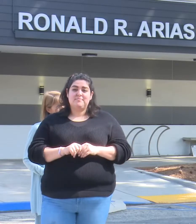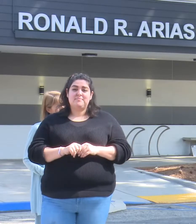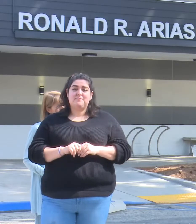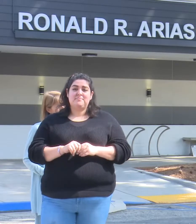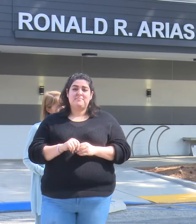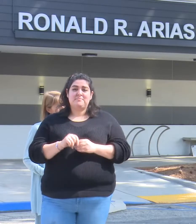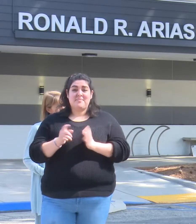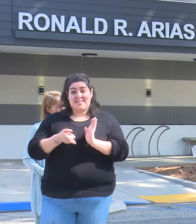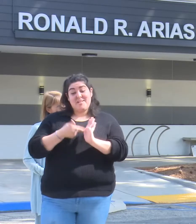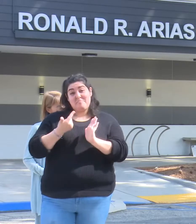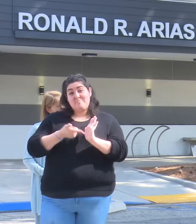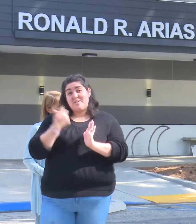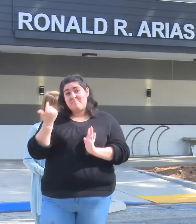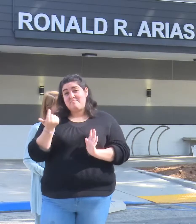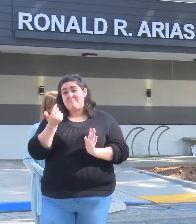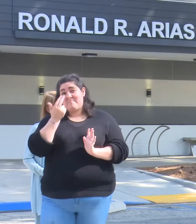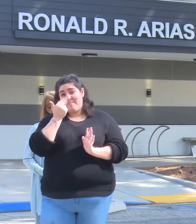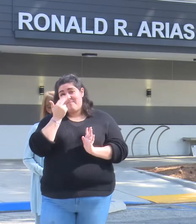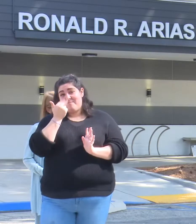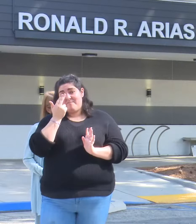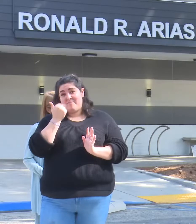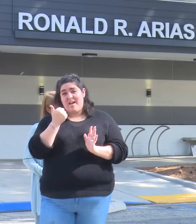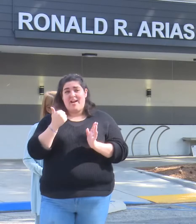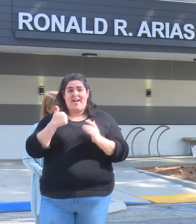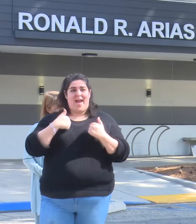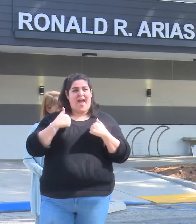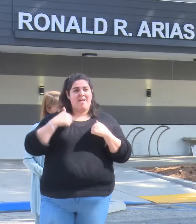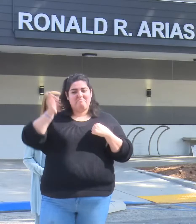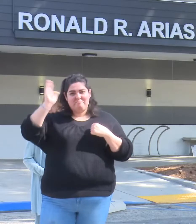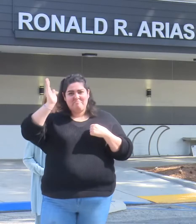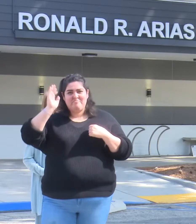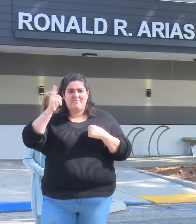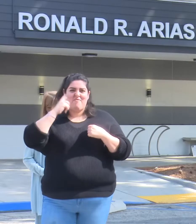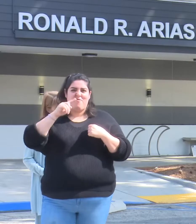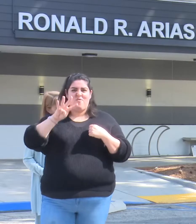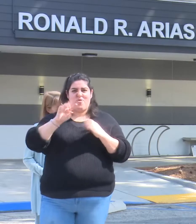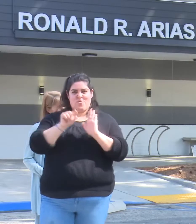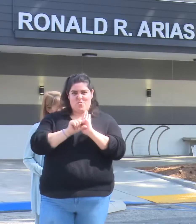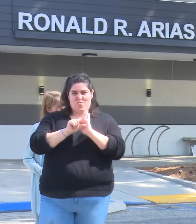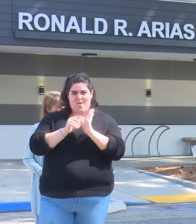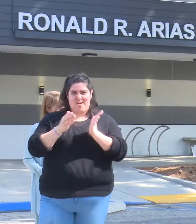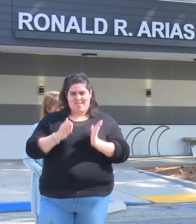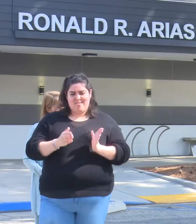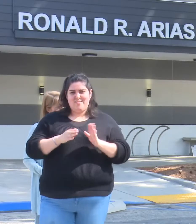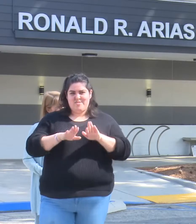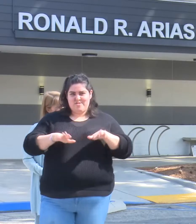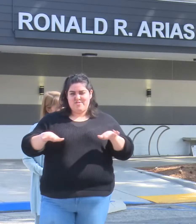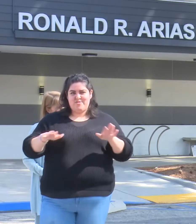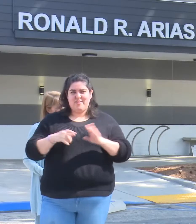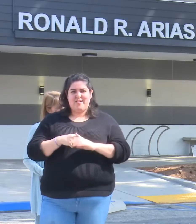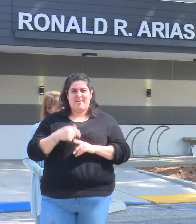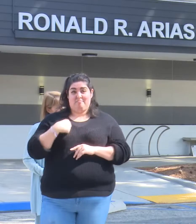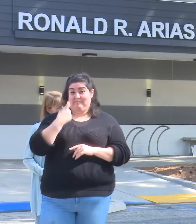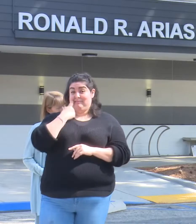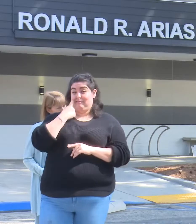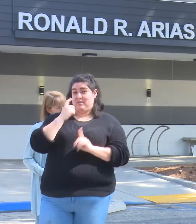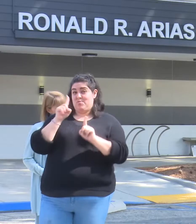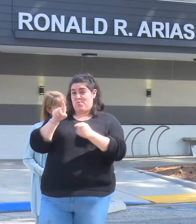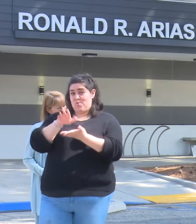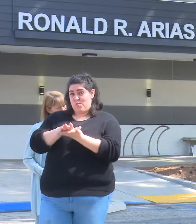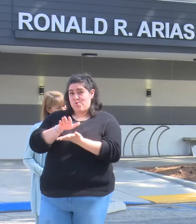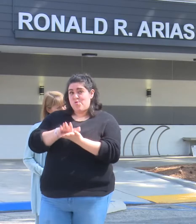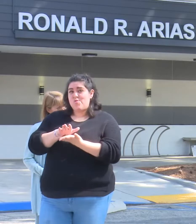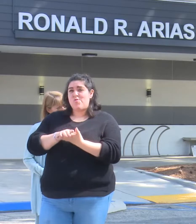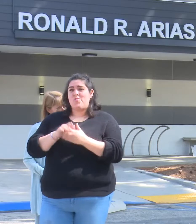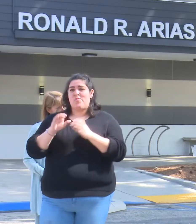sometimes it's comical when I speak to the fourth graders. I was at a school recently, and after